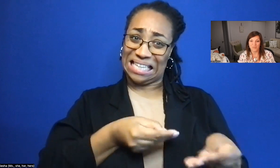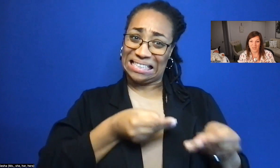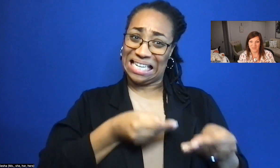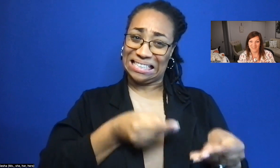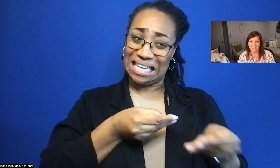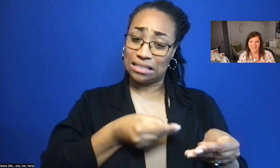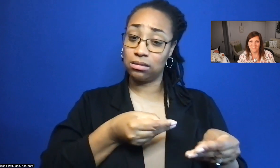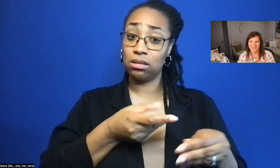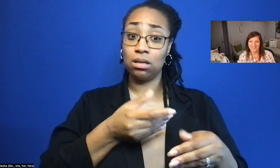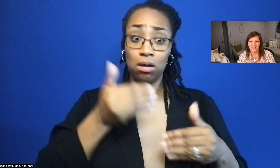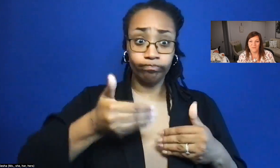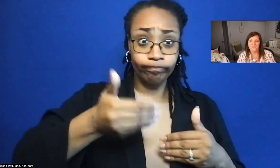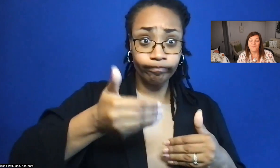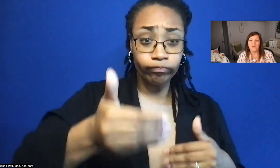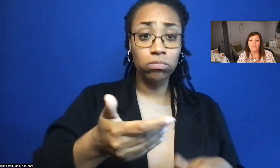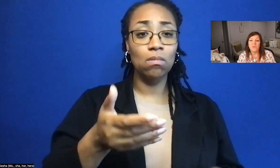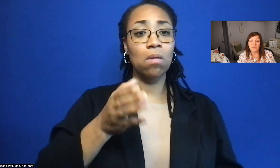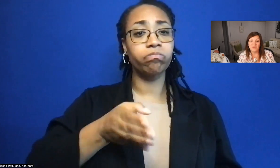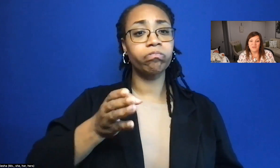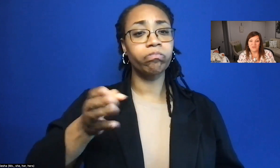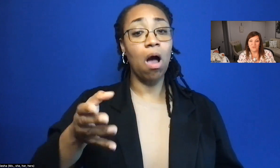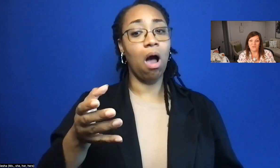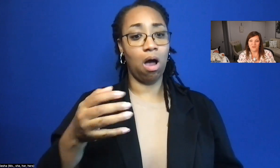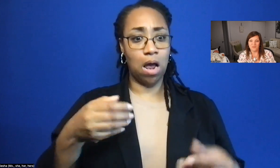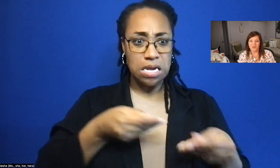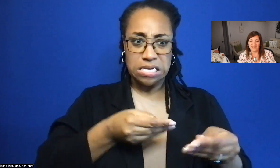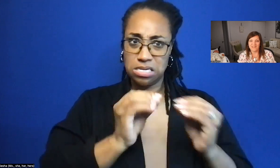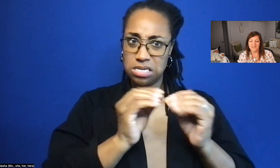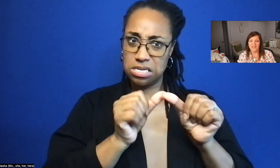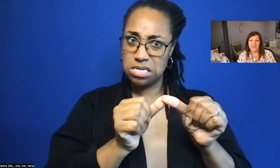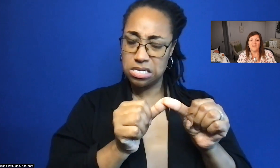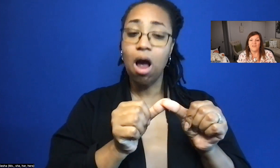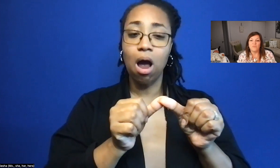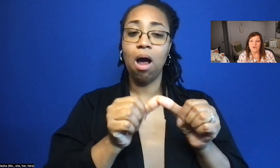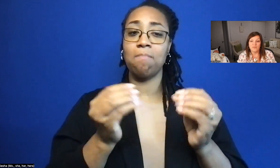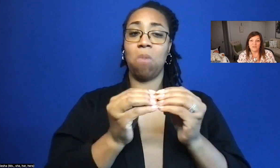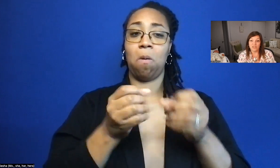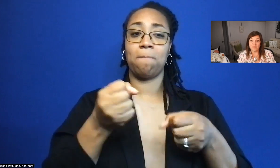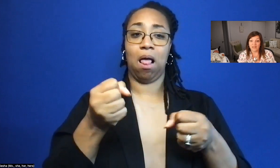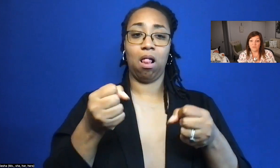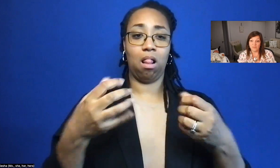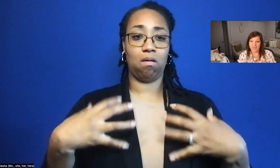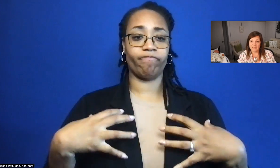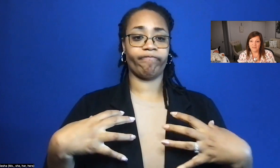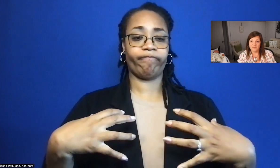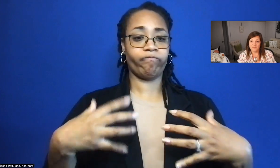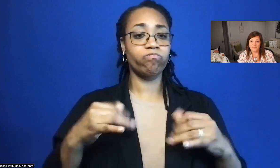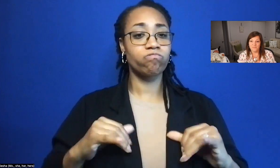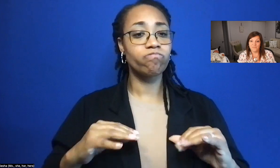your baby. The more milk you move from the breast, the more milk your body will